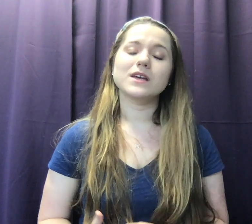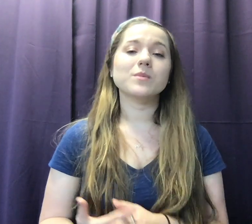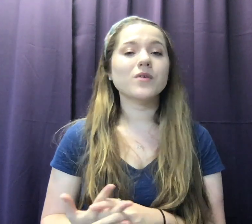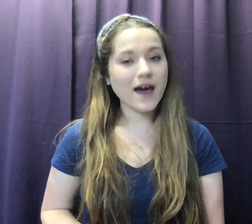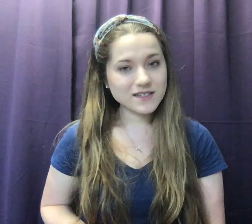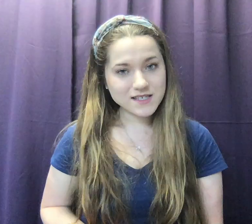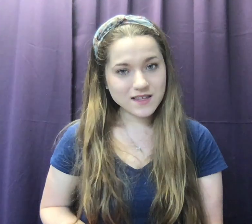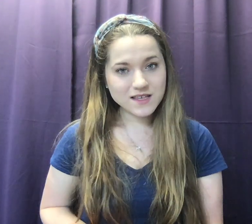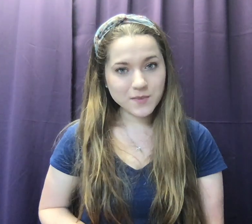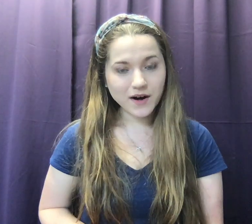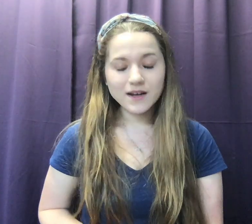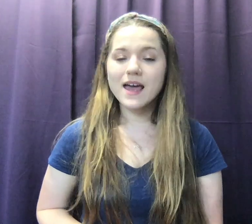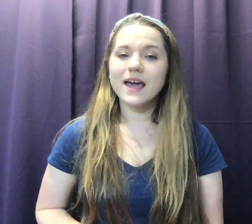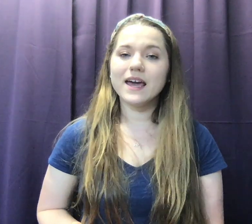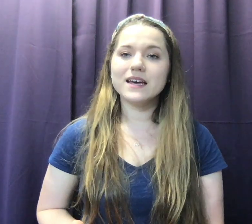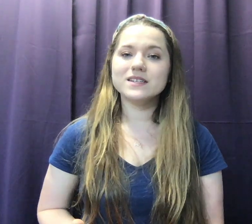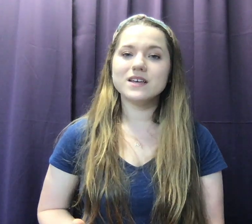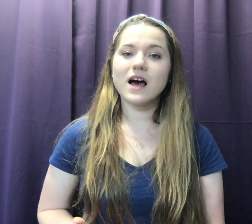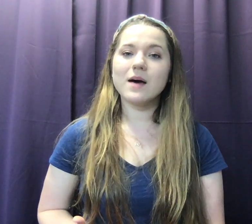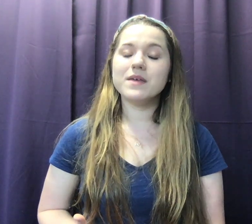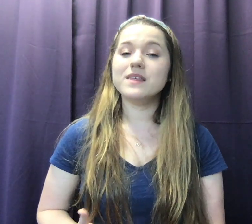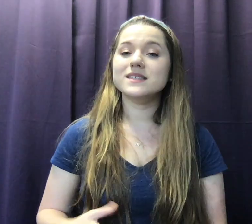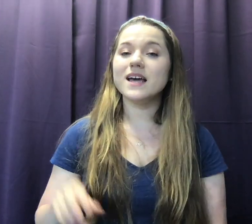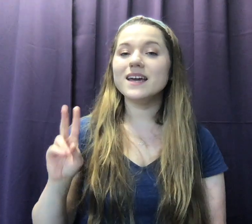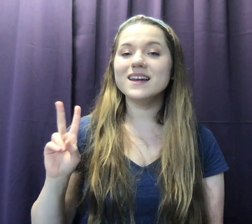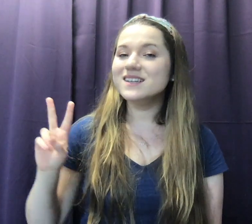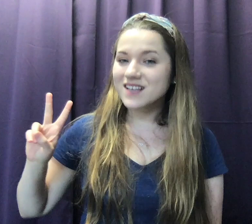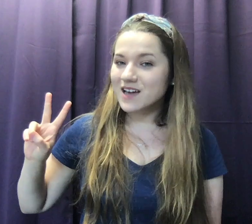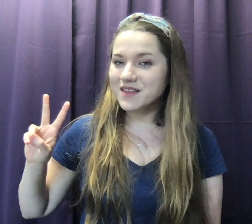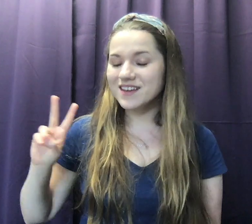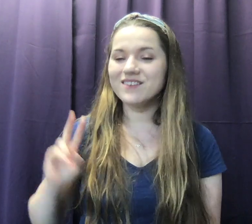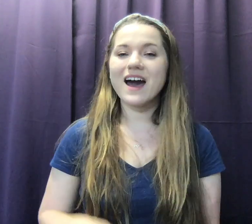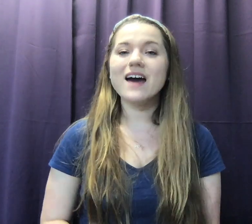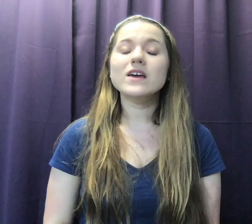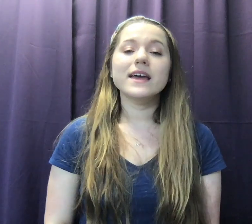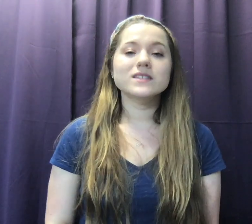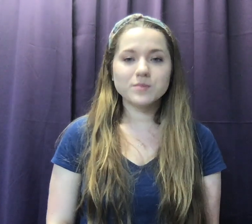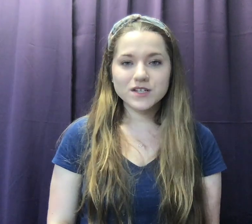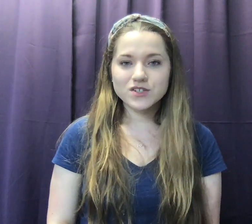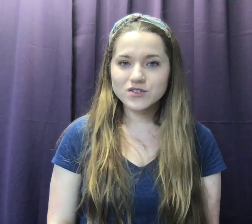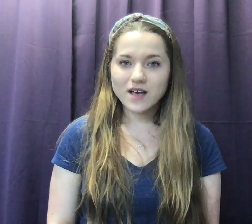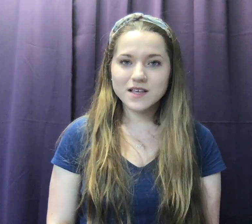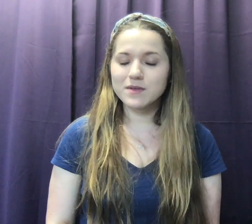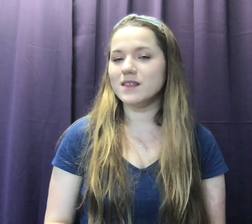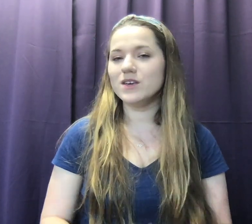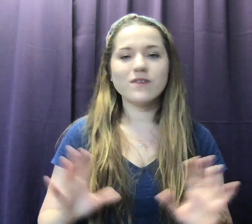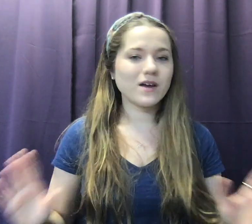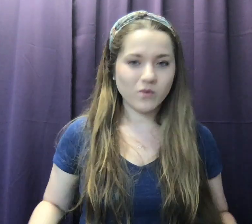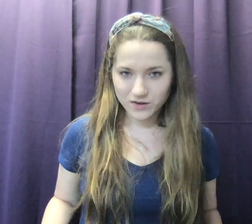you're practicing this part. And the second assignment that you have is to please just draw something that you find wonderful